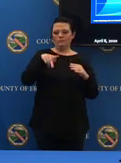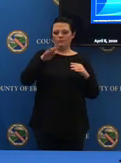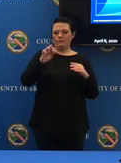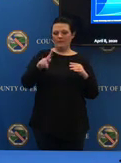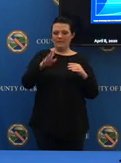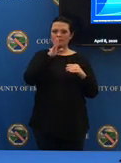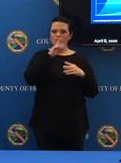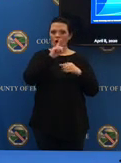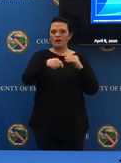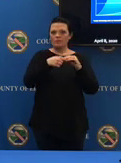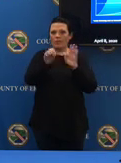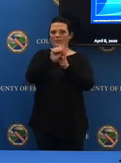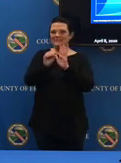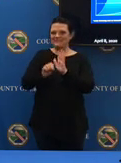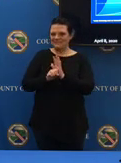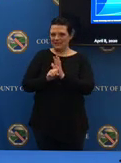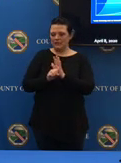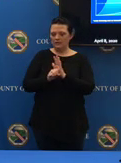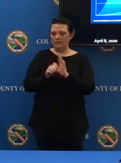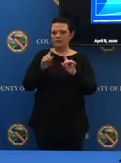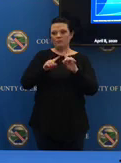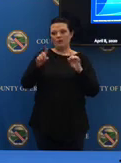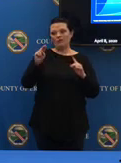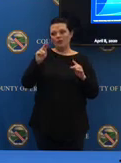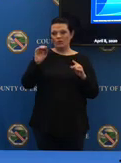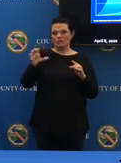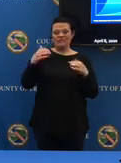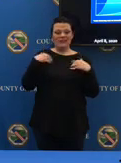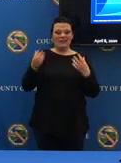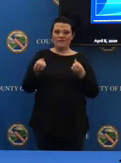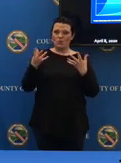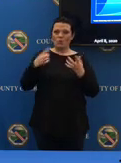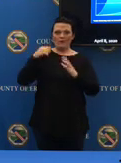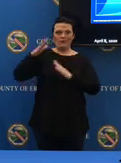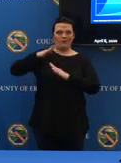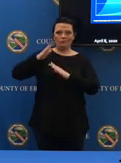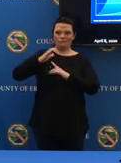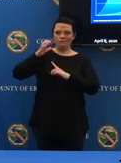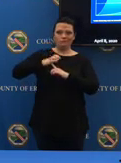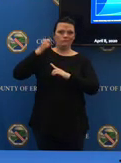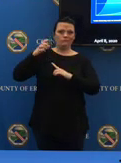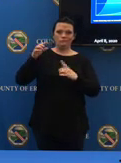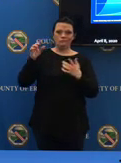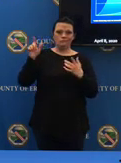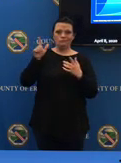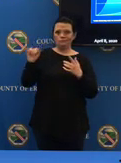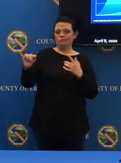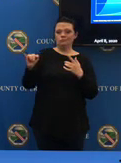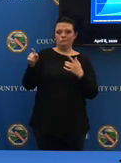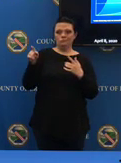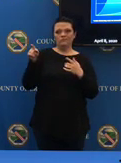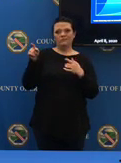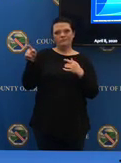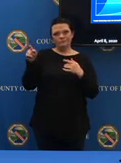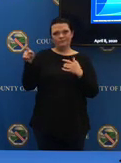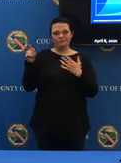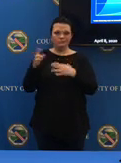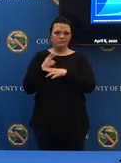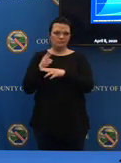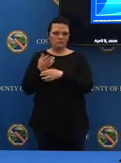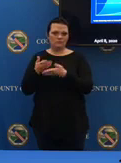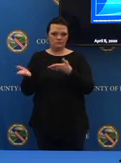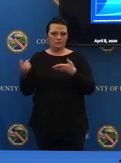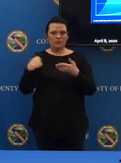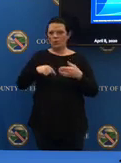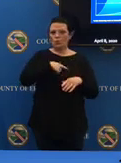as a whole, but because New York City dominates it with so many cases, as long as Long Island and Westchester, it skews things. We know we